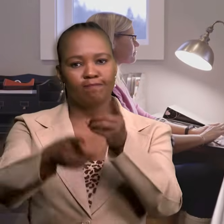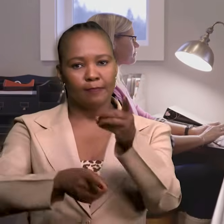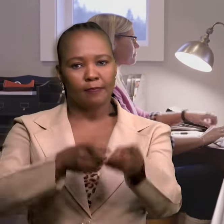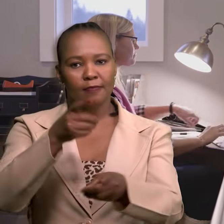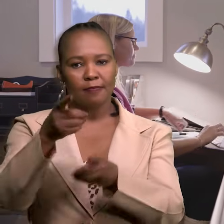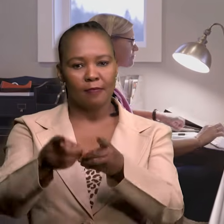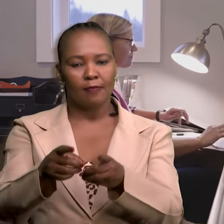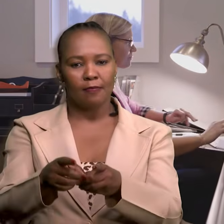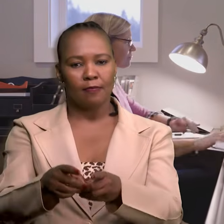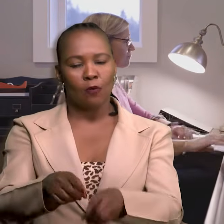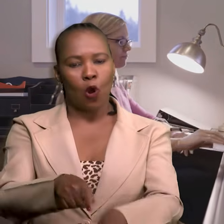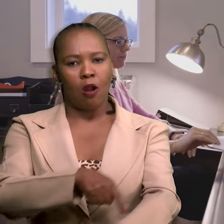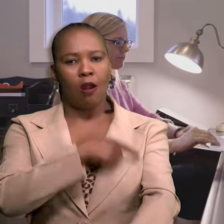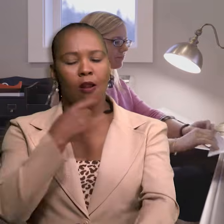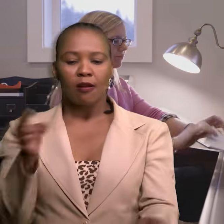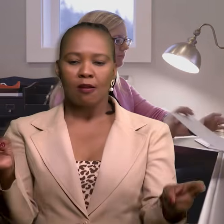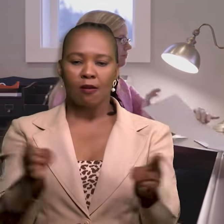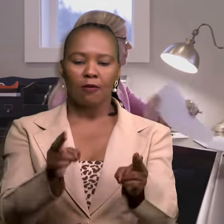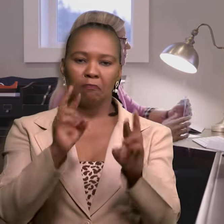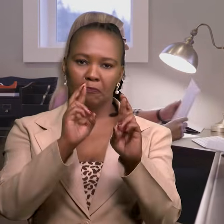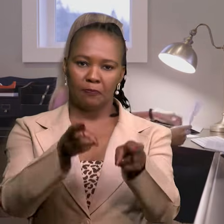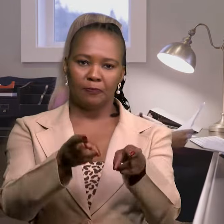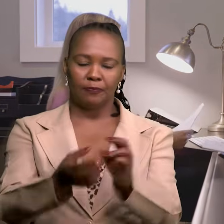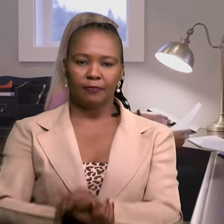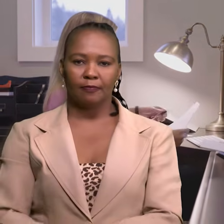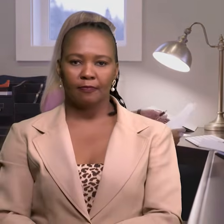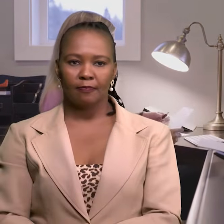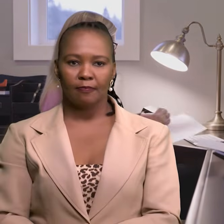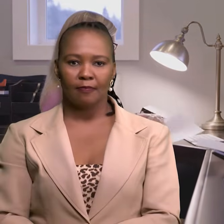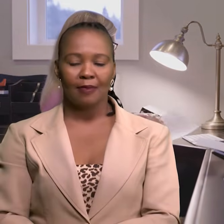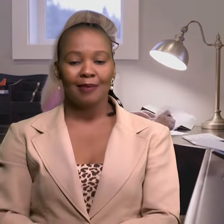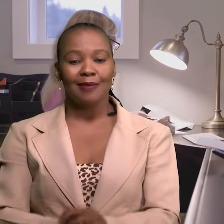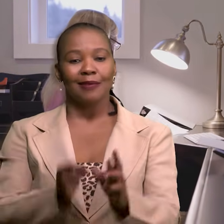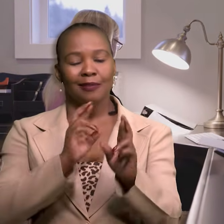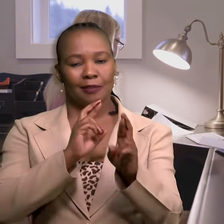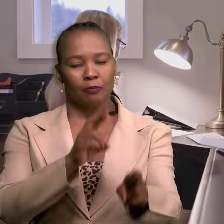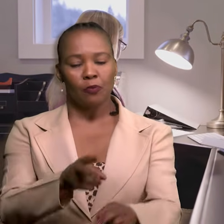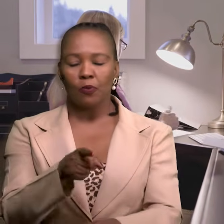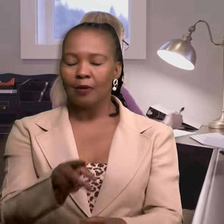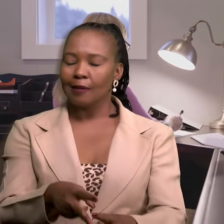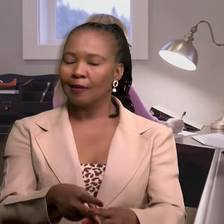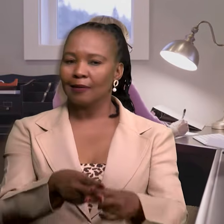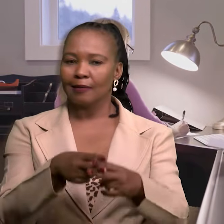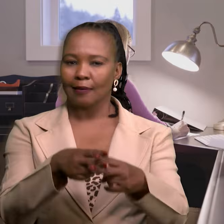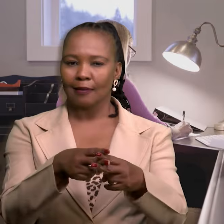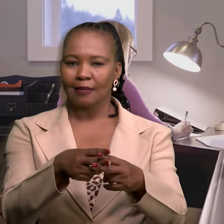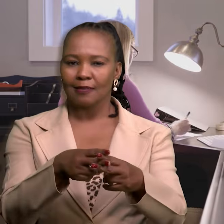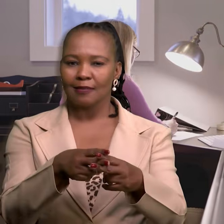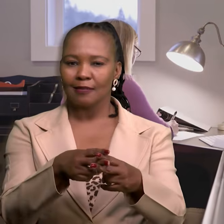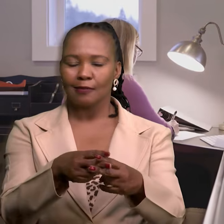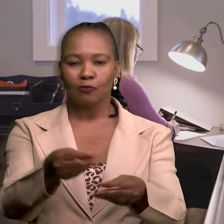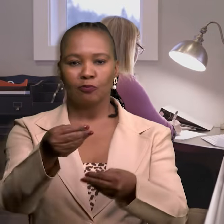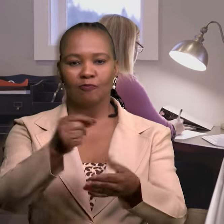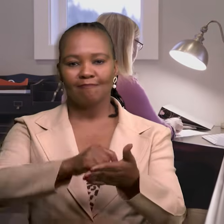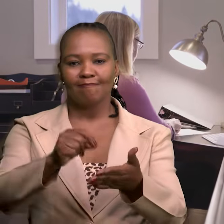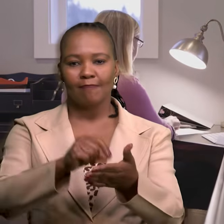Finally, we will discuss the long and short report. The report is a very difficult document